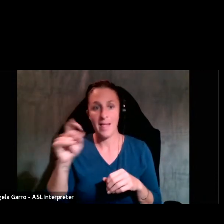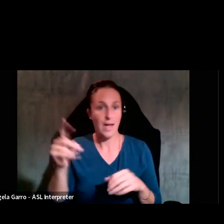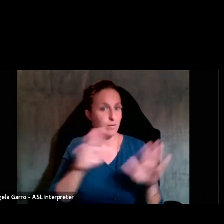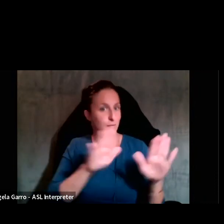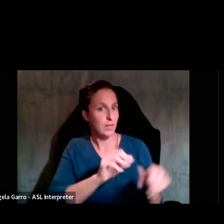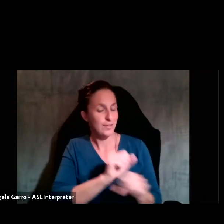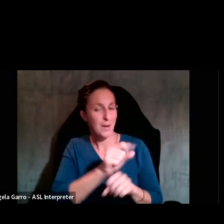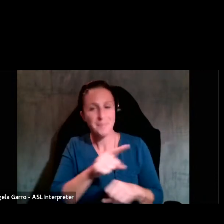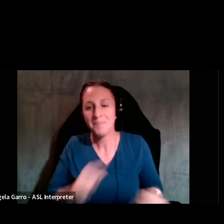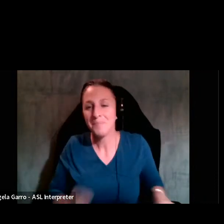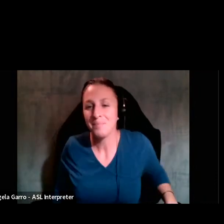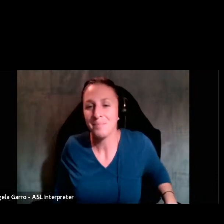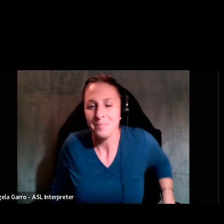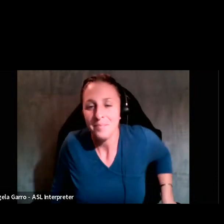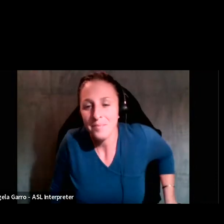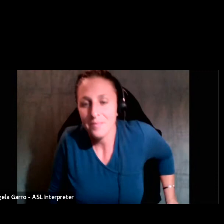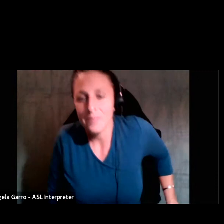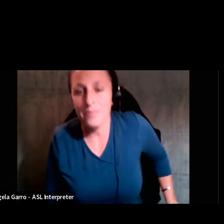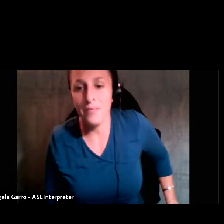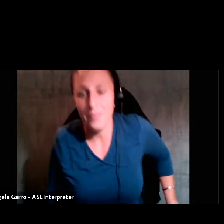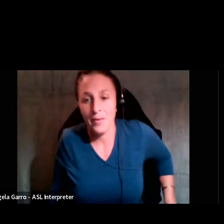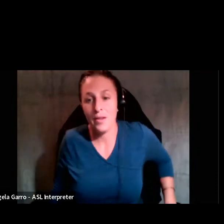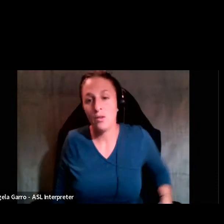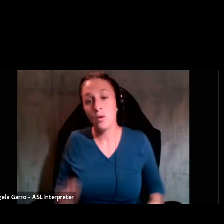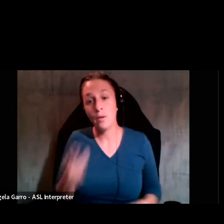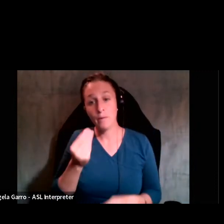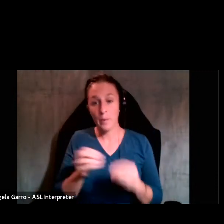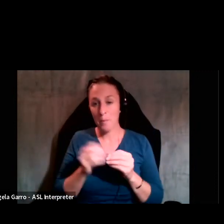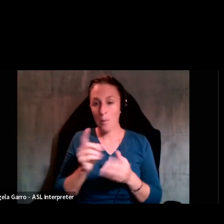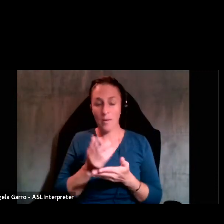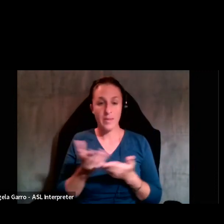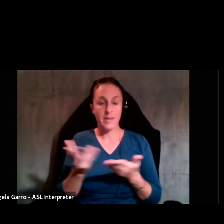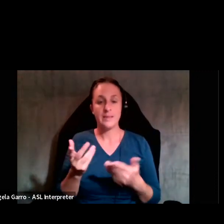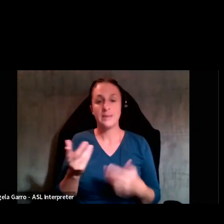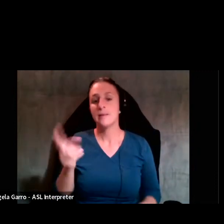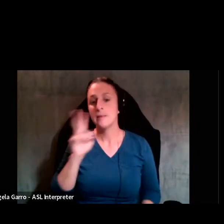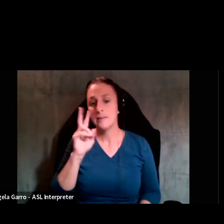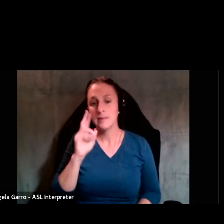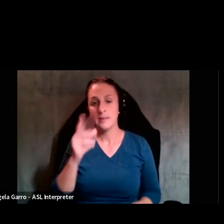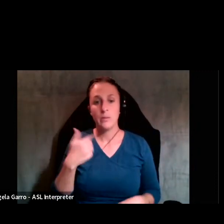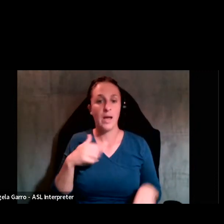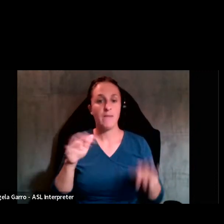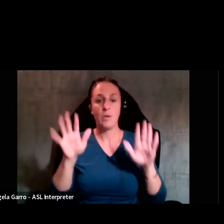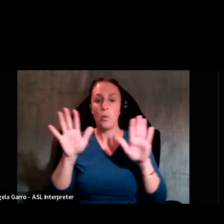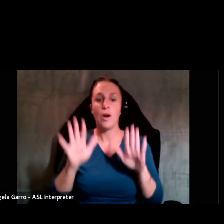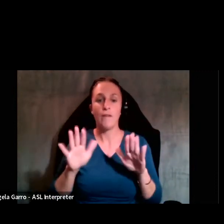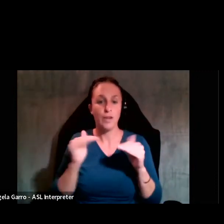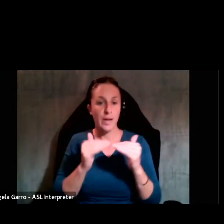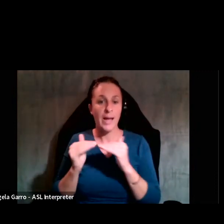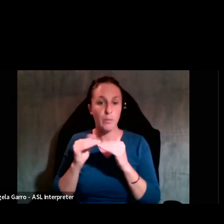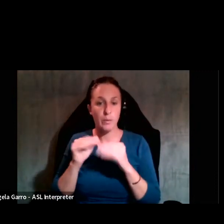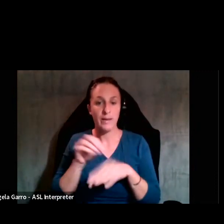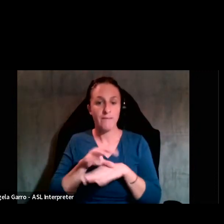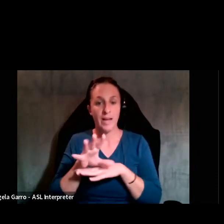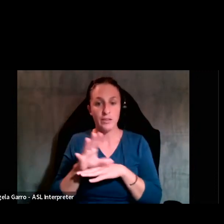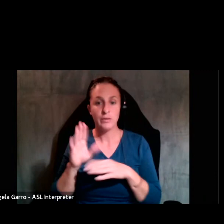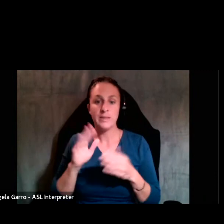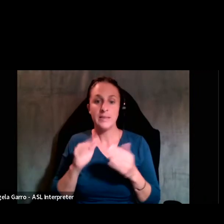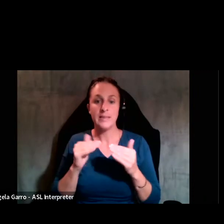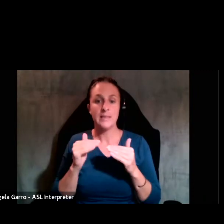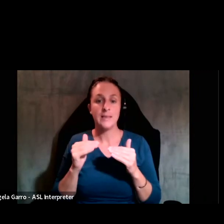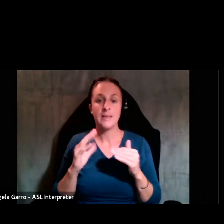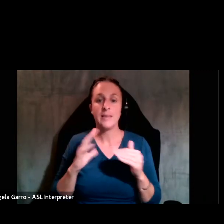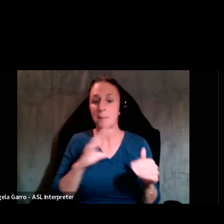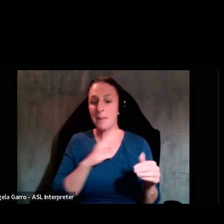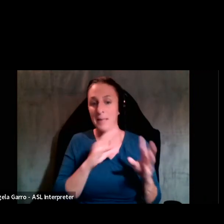Thank you. A couple more things. Let's see. We had our wonderful Equity Advisory Committee meeting on the 21st last week,